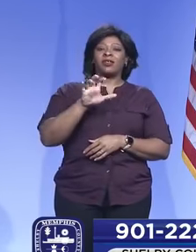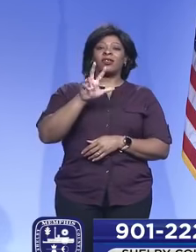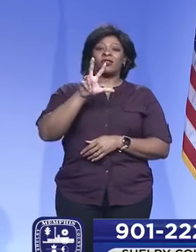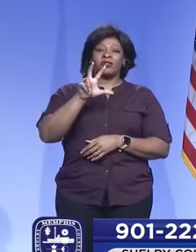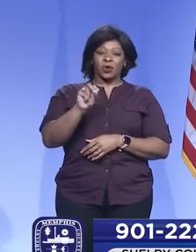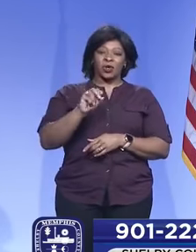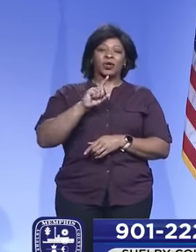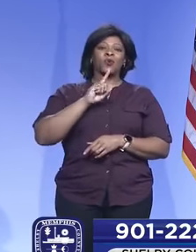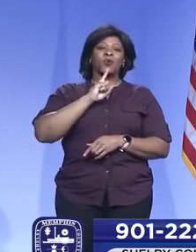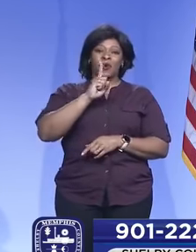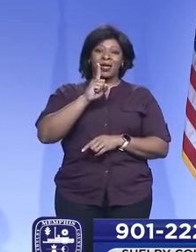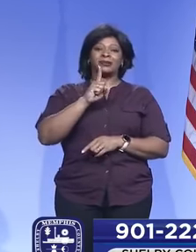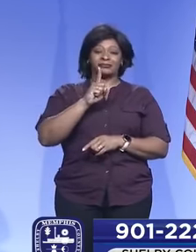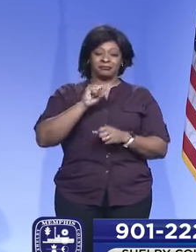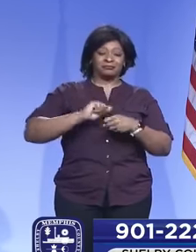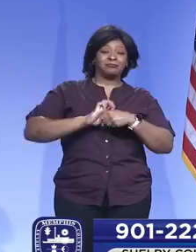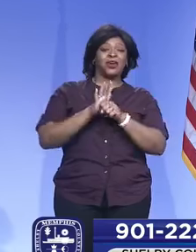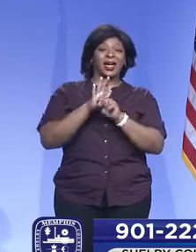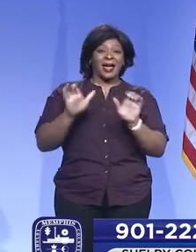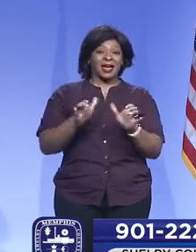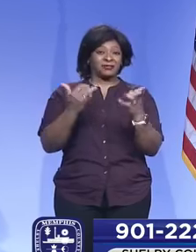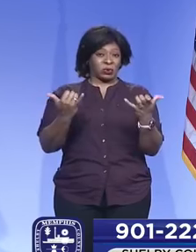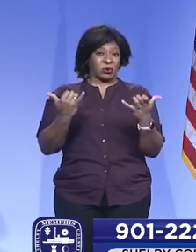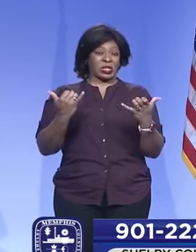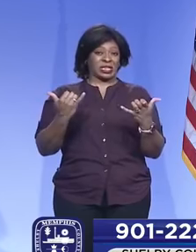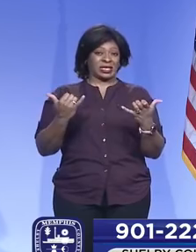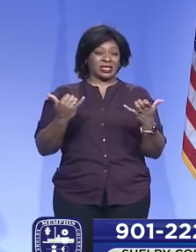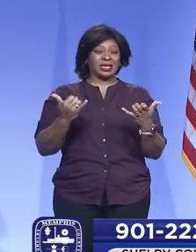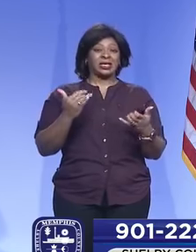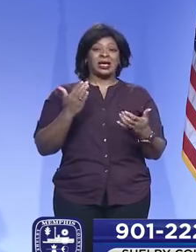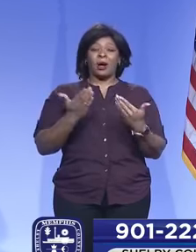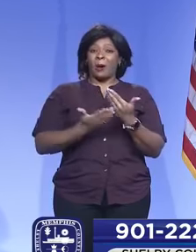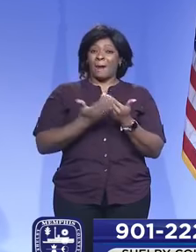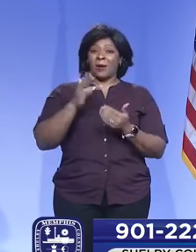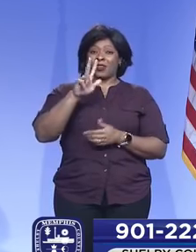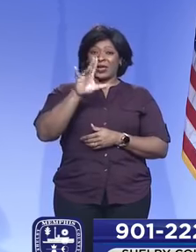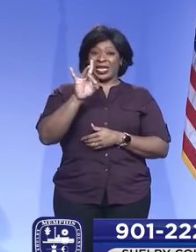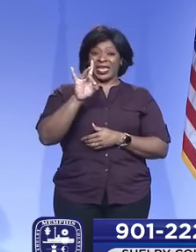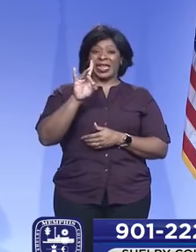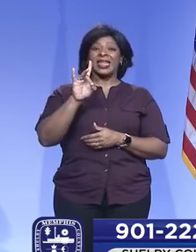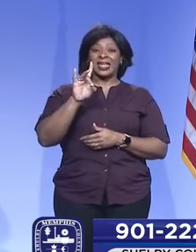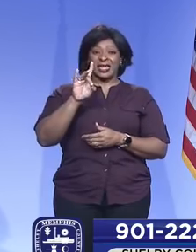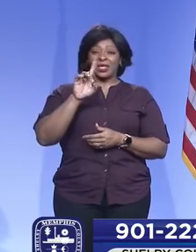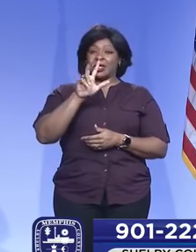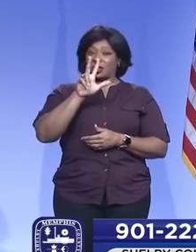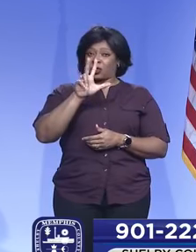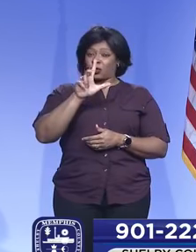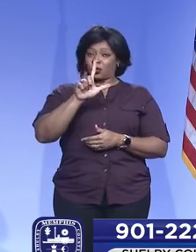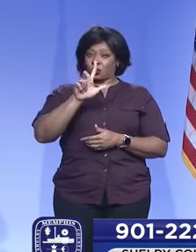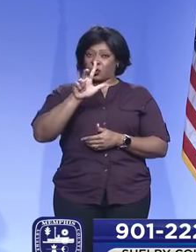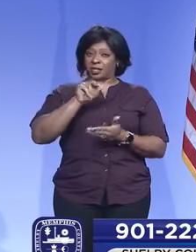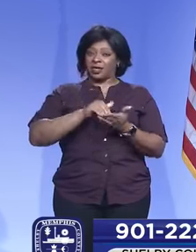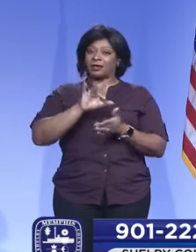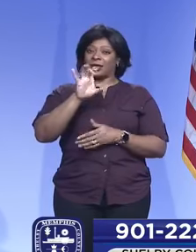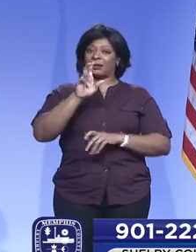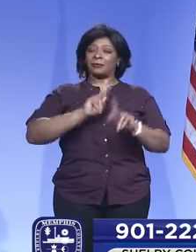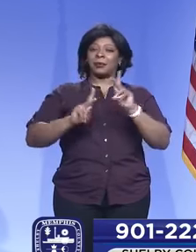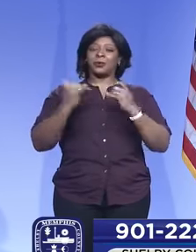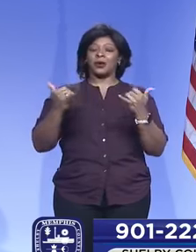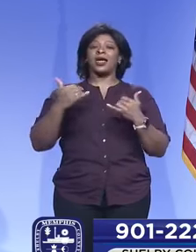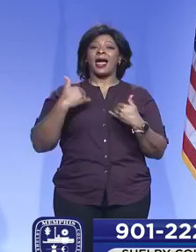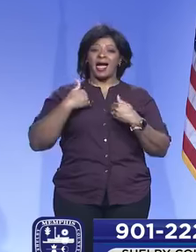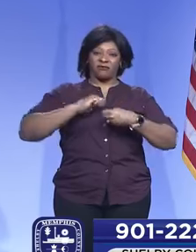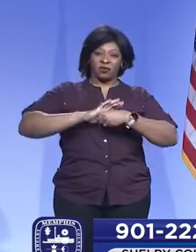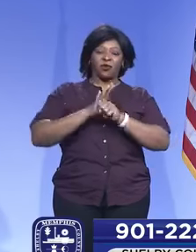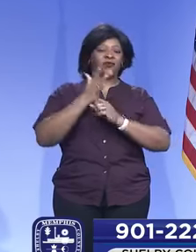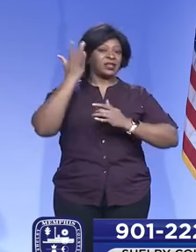3,730 active cases. So that means today there are almost 3,800 people in our community who have active